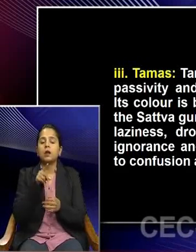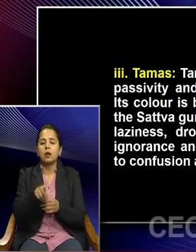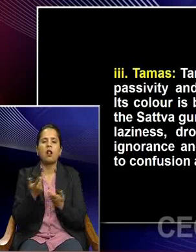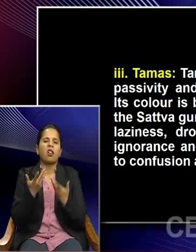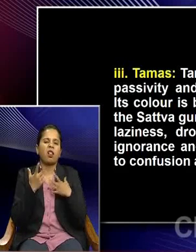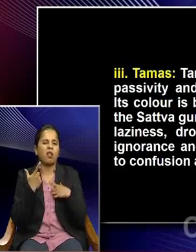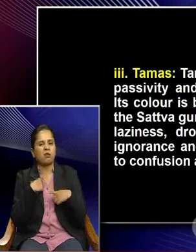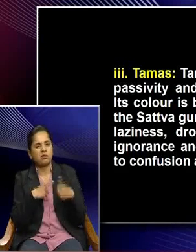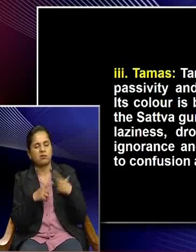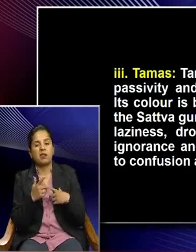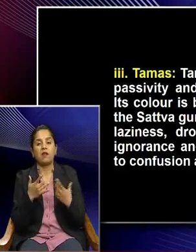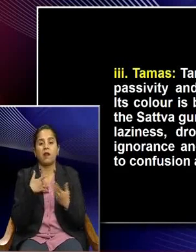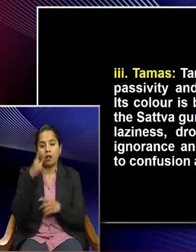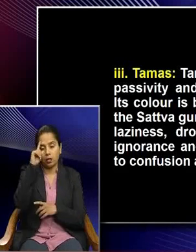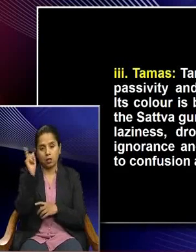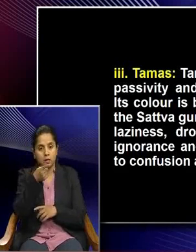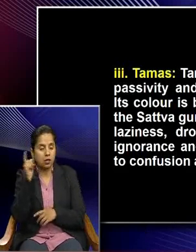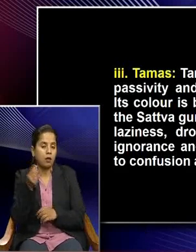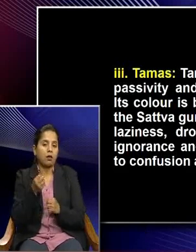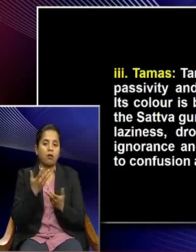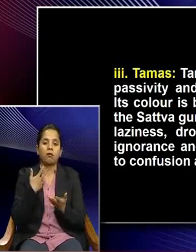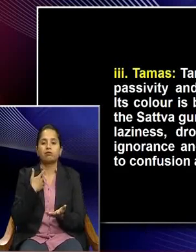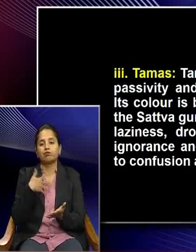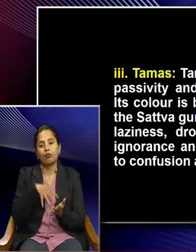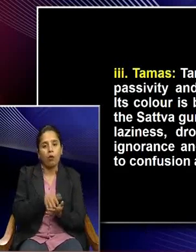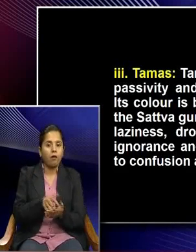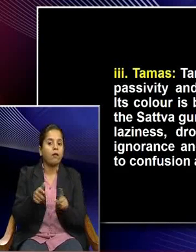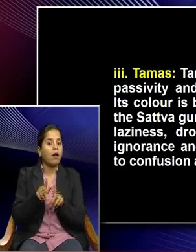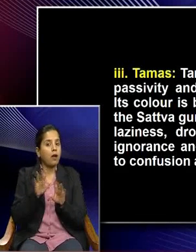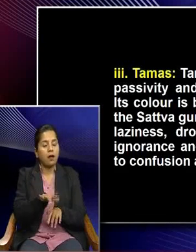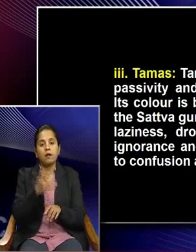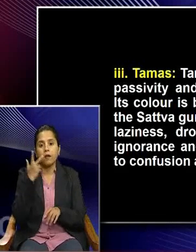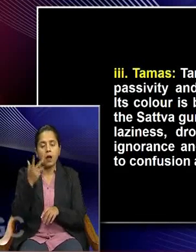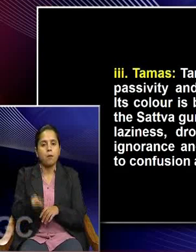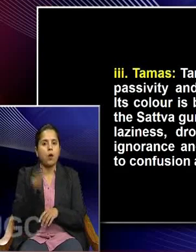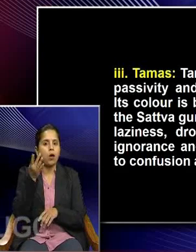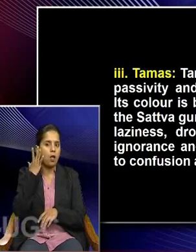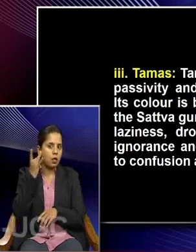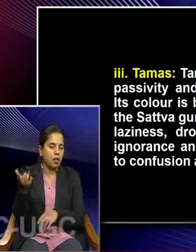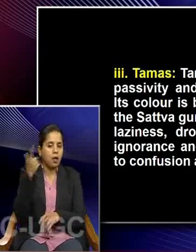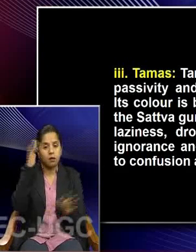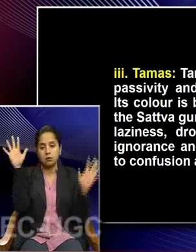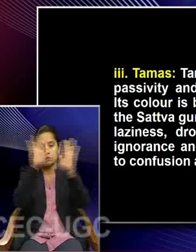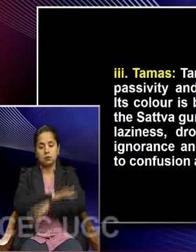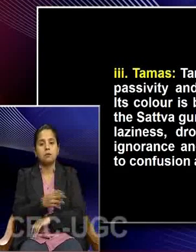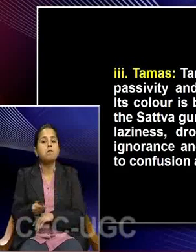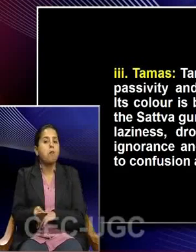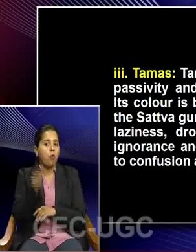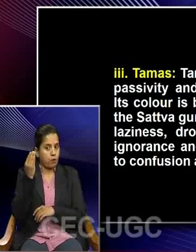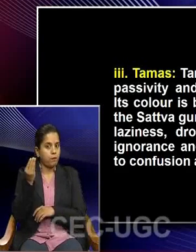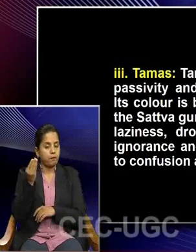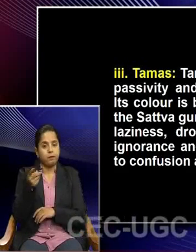laziness and drowsiness. It produces ignorance and darkness and leads